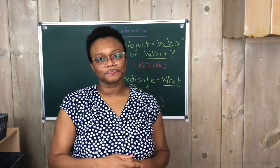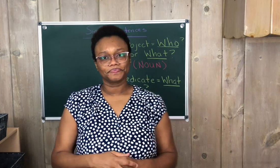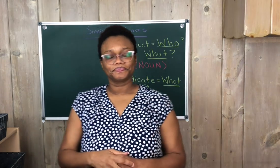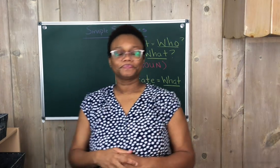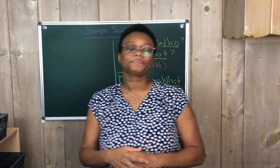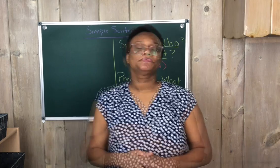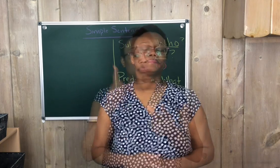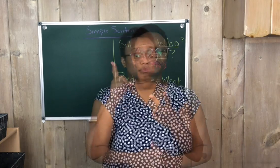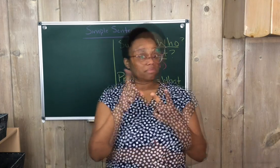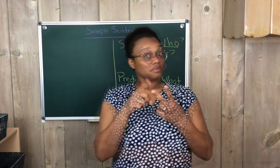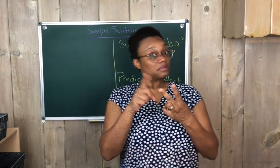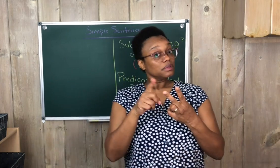Subjects are always nouns.